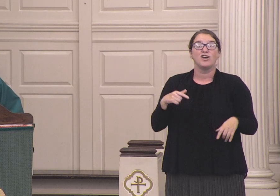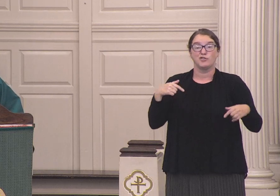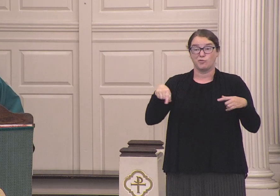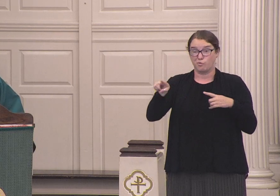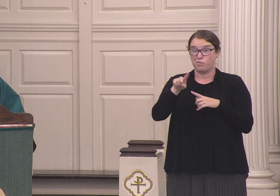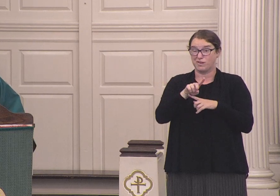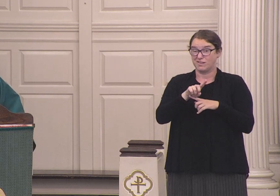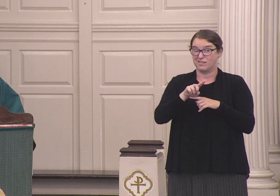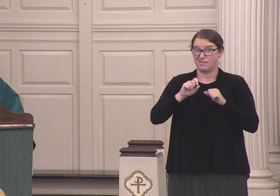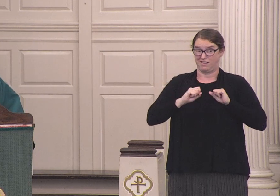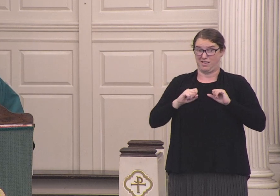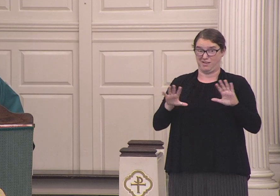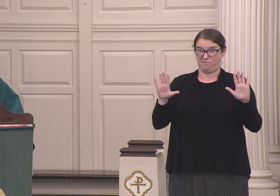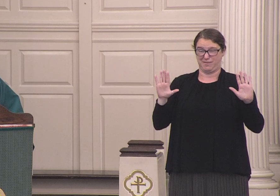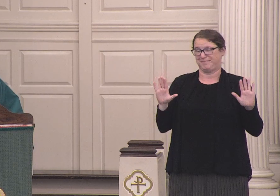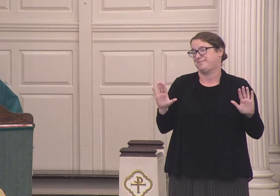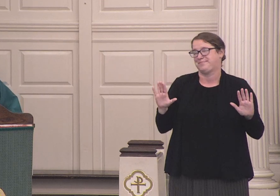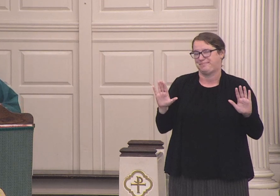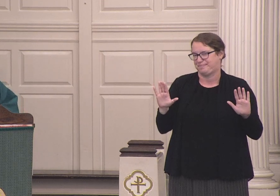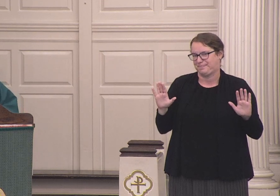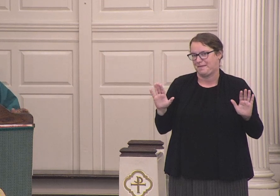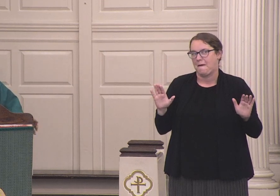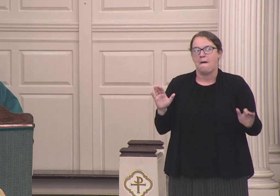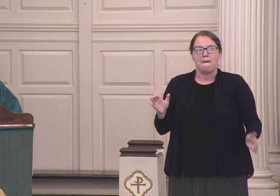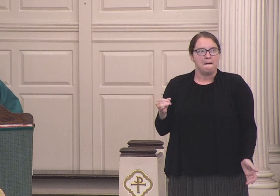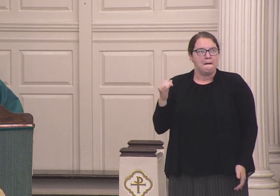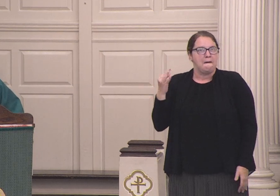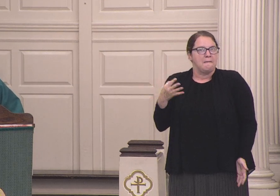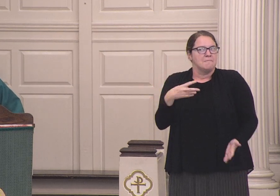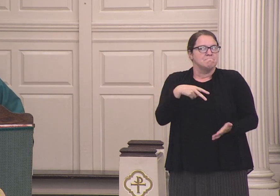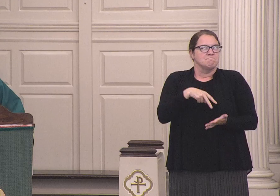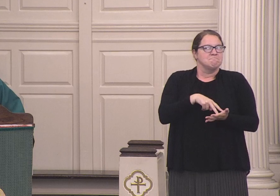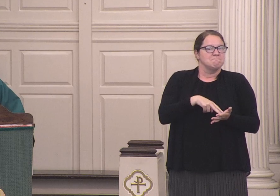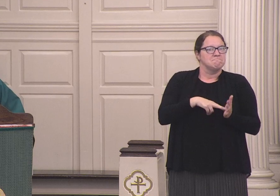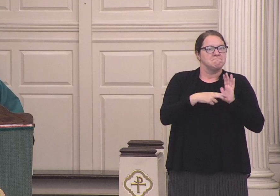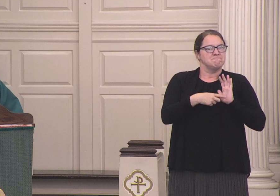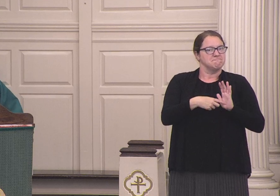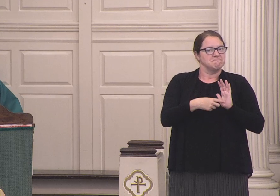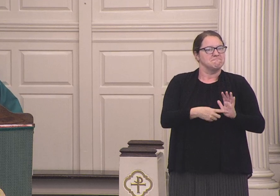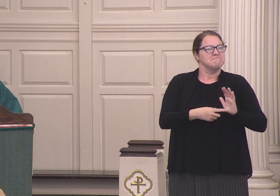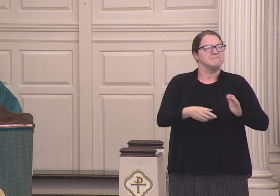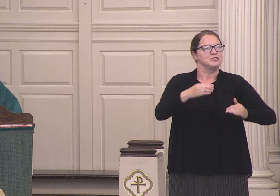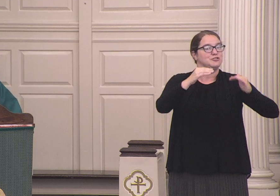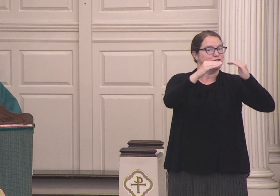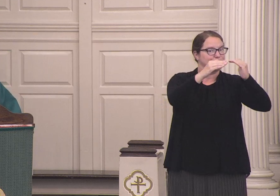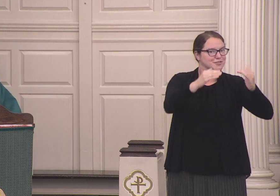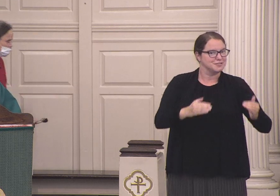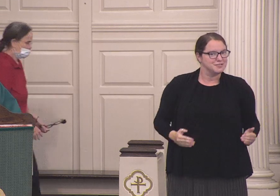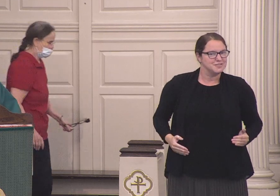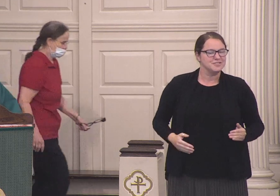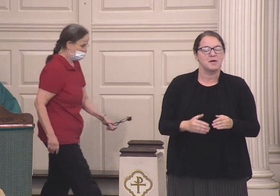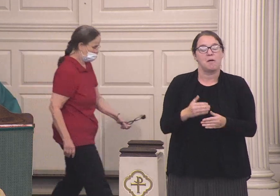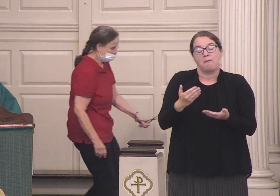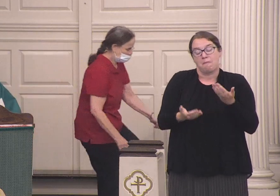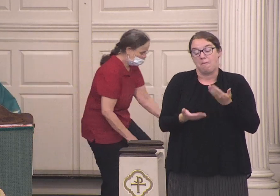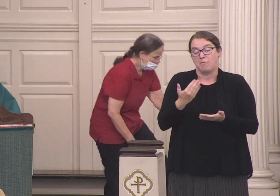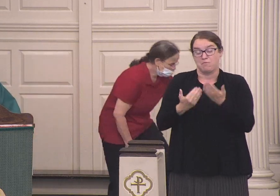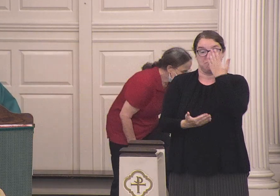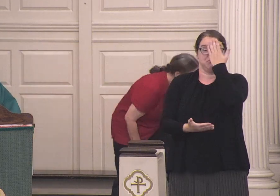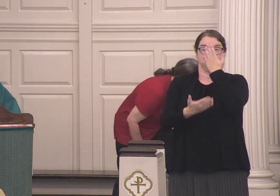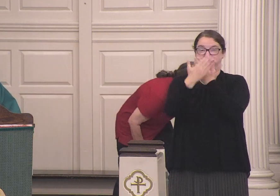justice, there might be obstacles, just like this prophet met this obstacle, but he did not give up. He